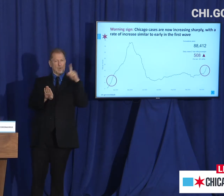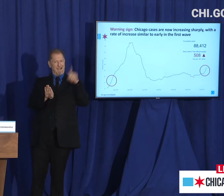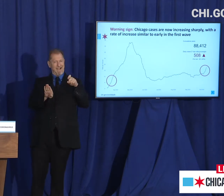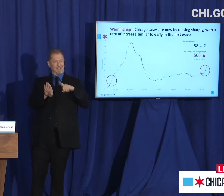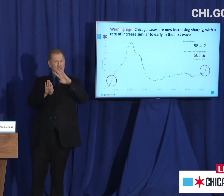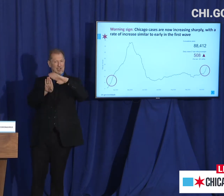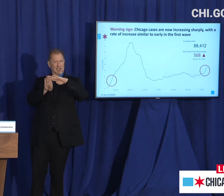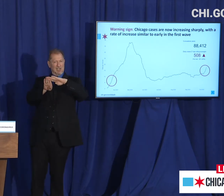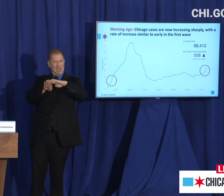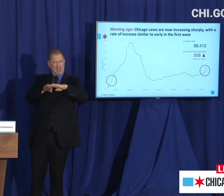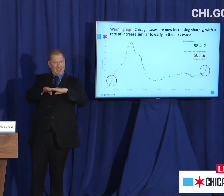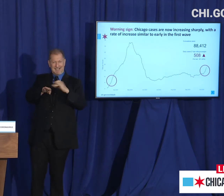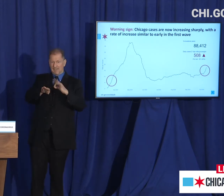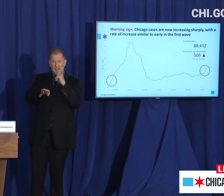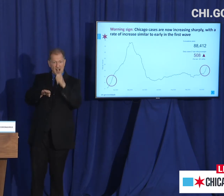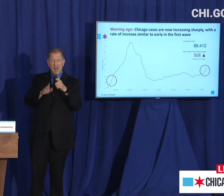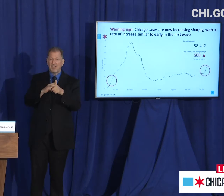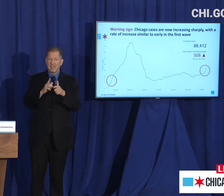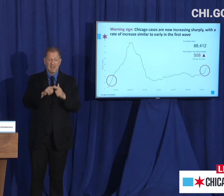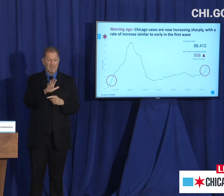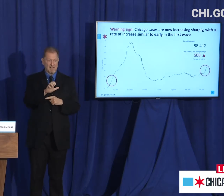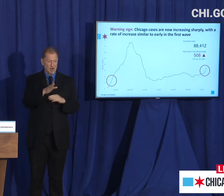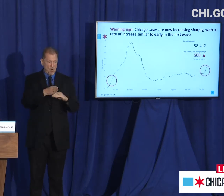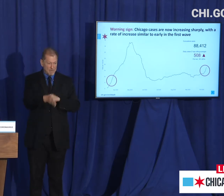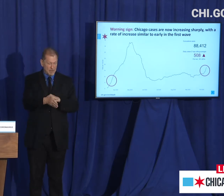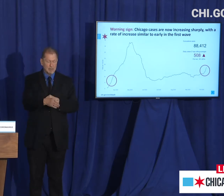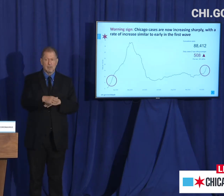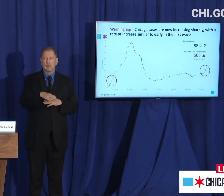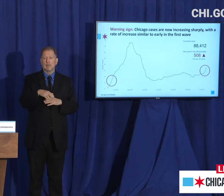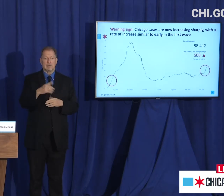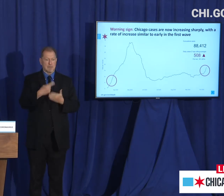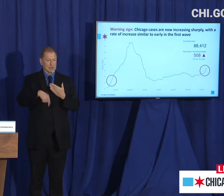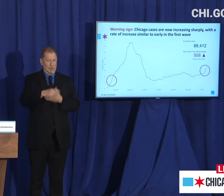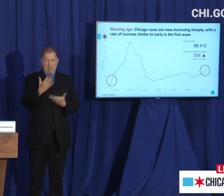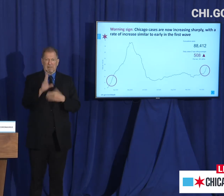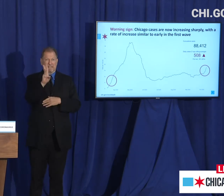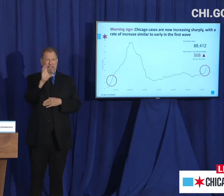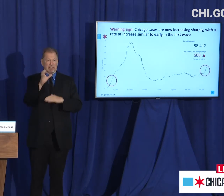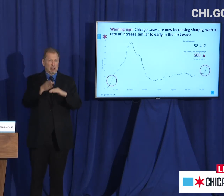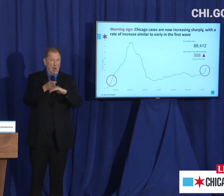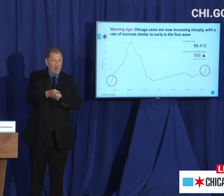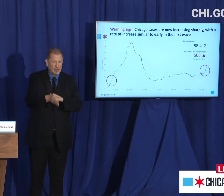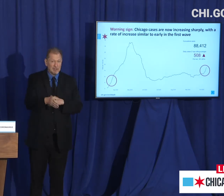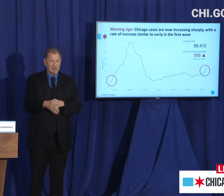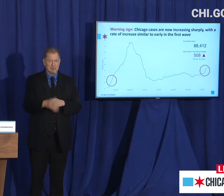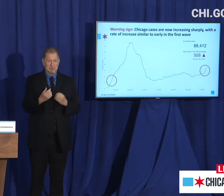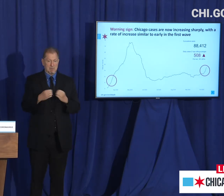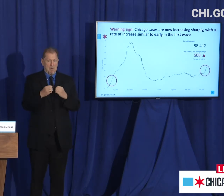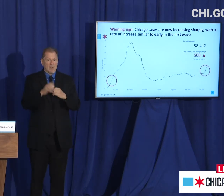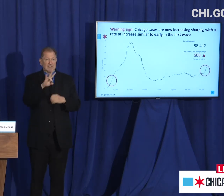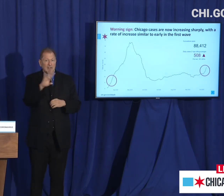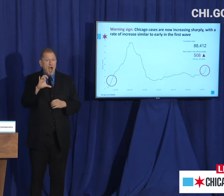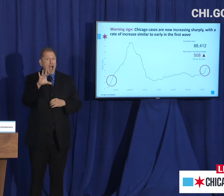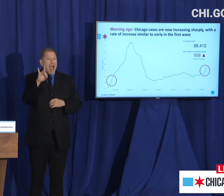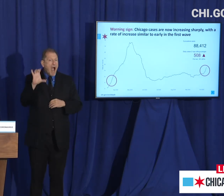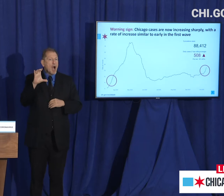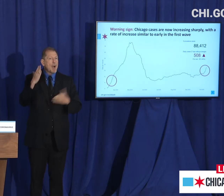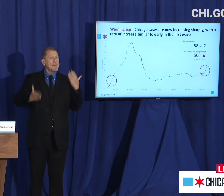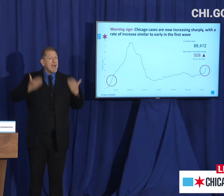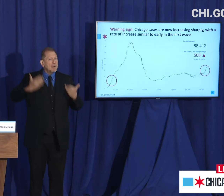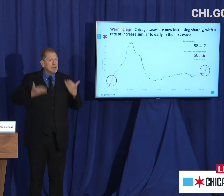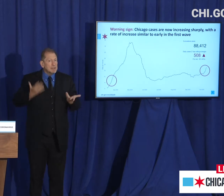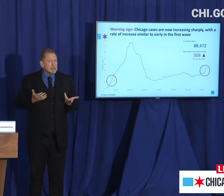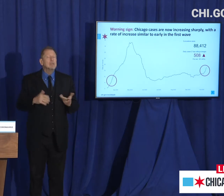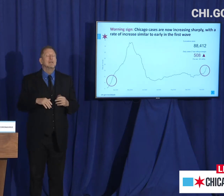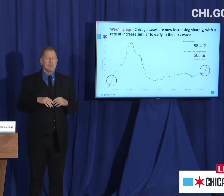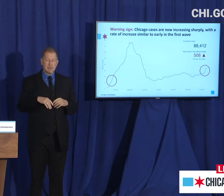fully expect this number to pass 600, potentially even within the week, and maybe to keep growing from there. You'll see our rate